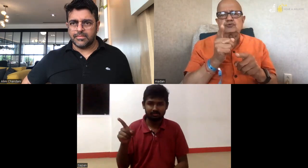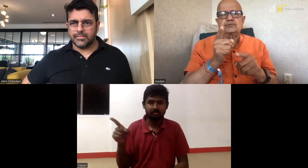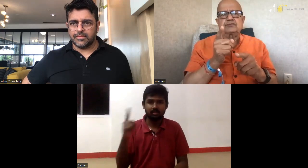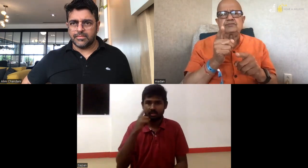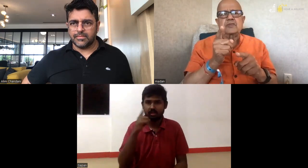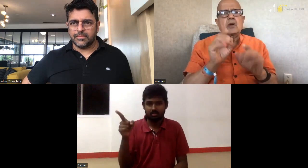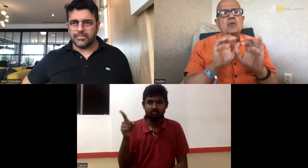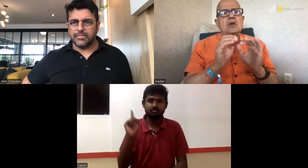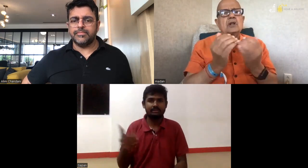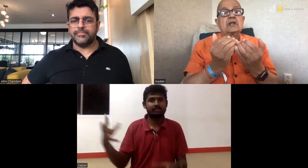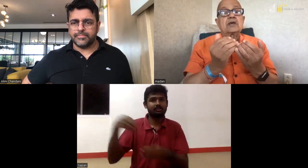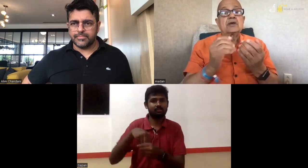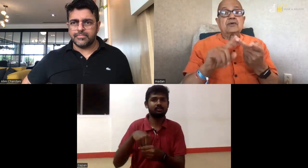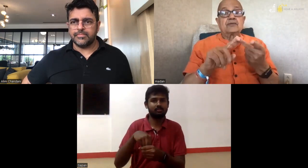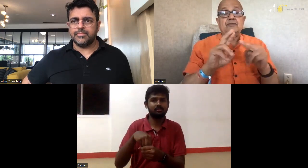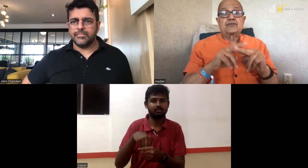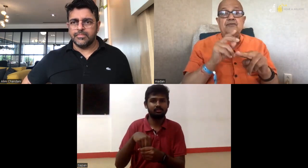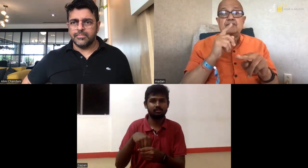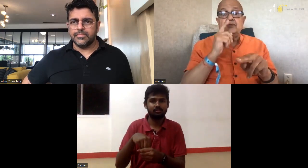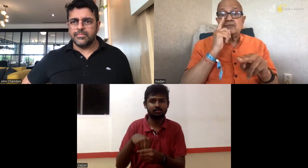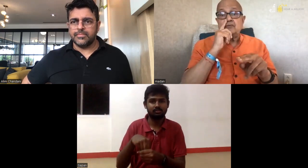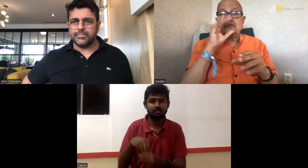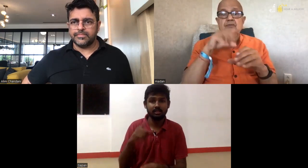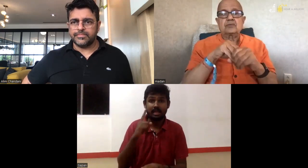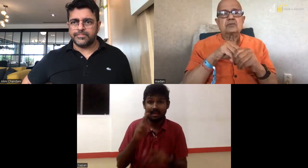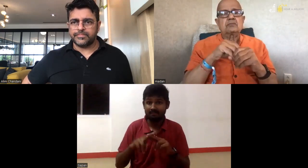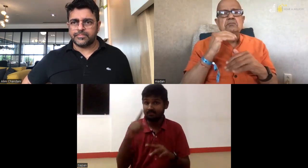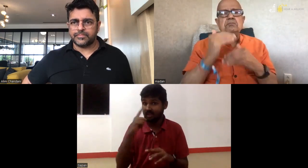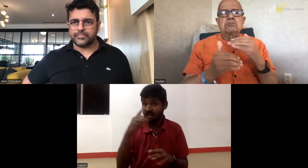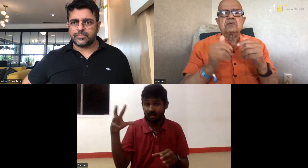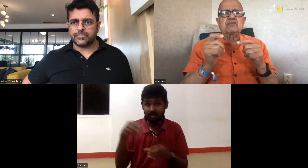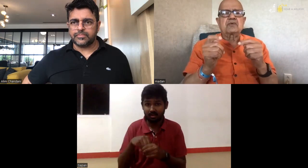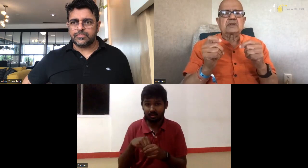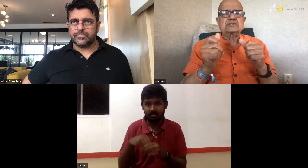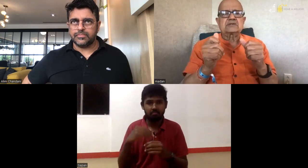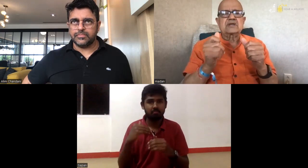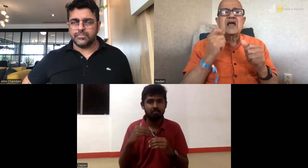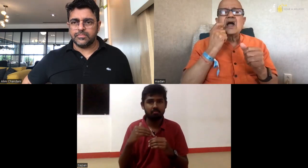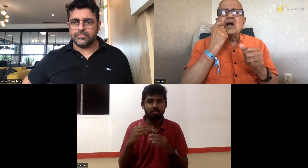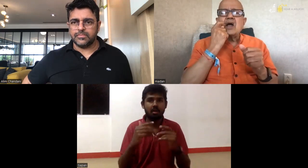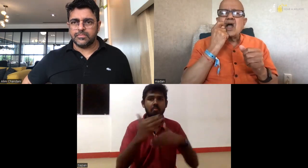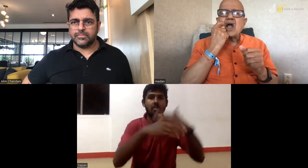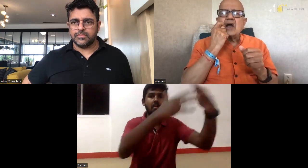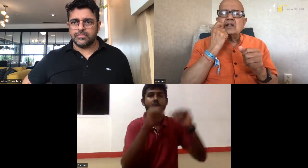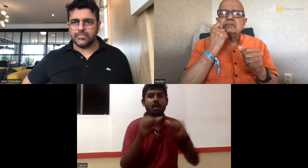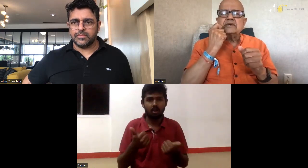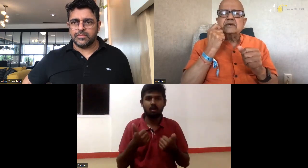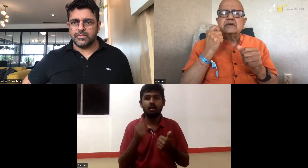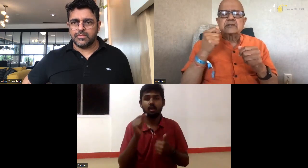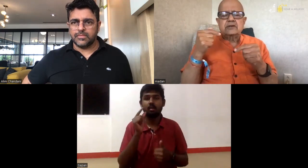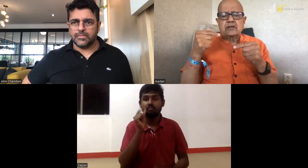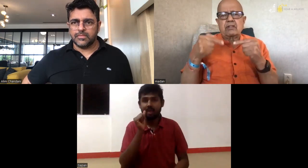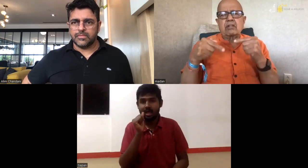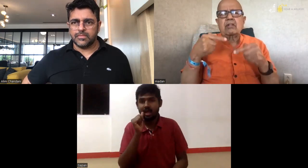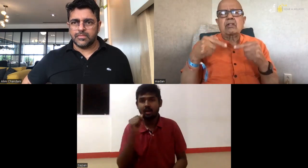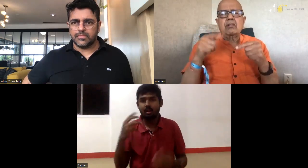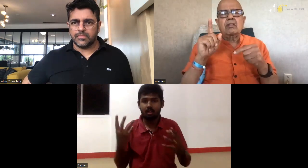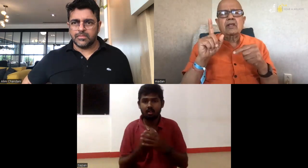that our honorable Prime Minister Modi has been handling all of the things so strongly. You can